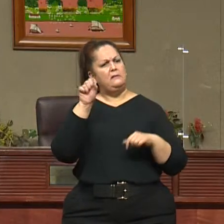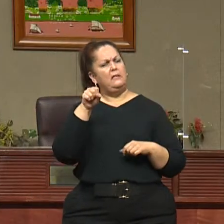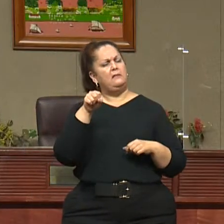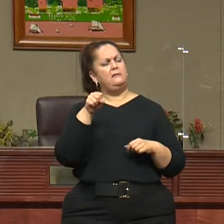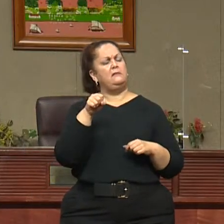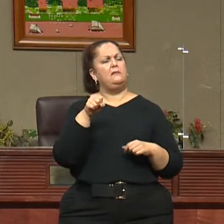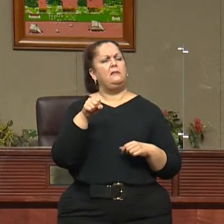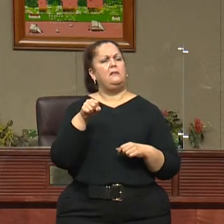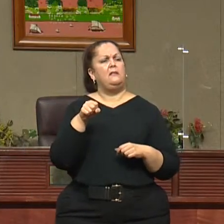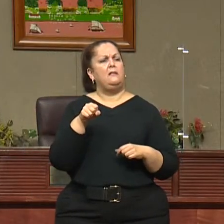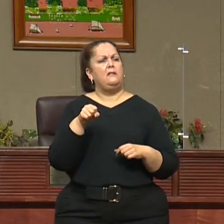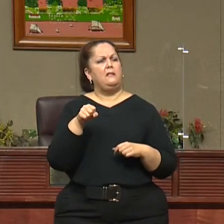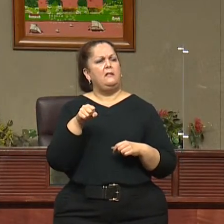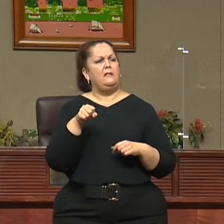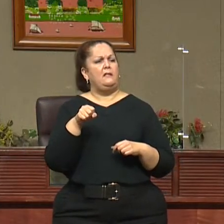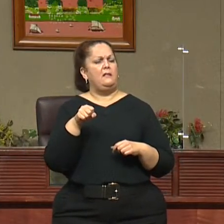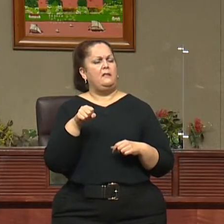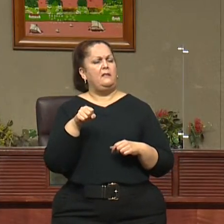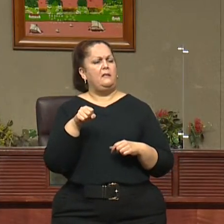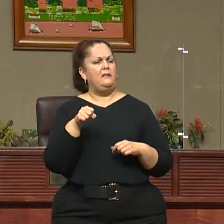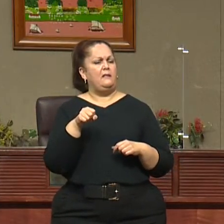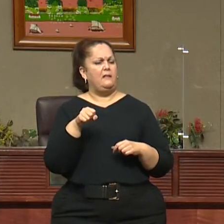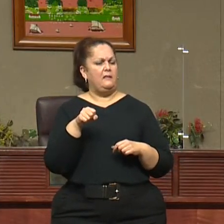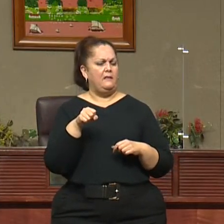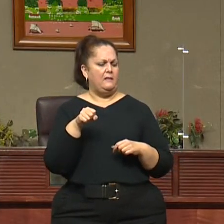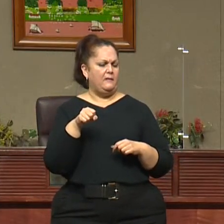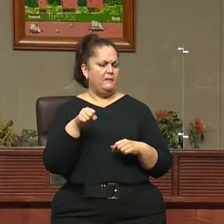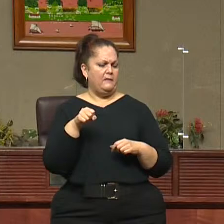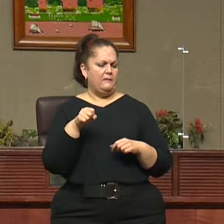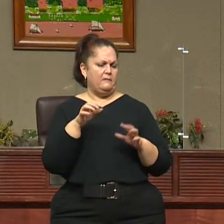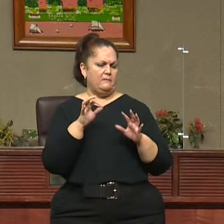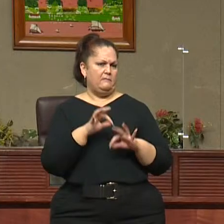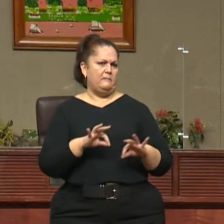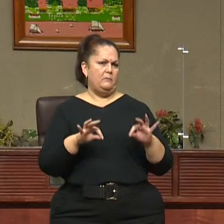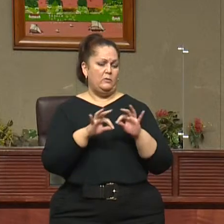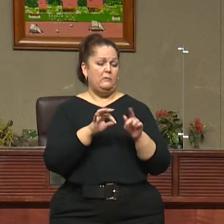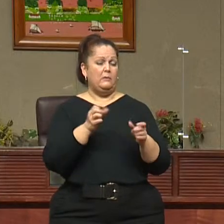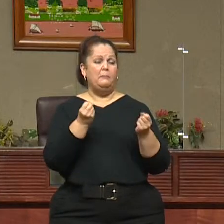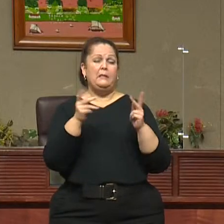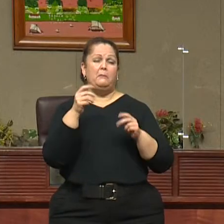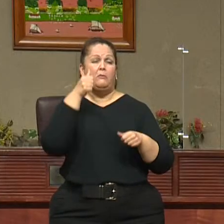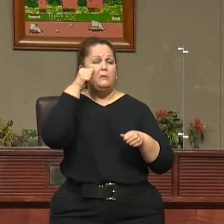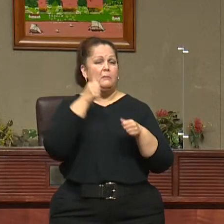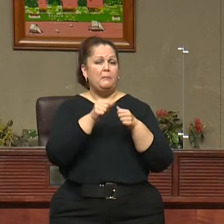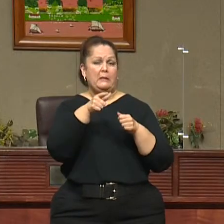because I believe that in dealing with vaccine hesitancy,